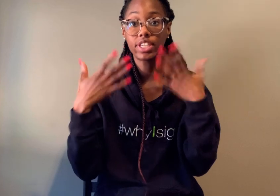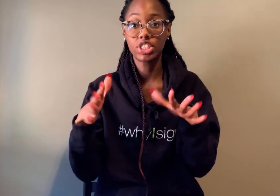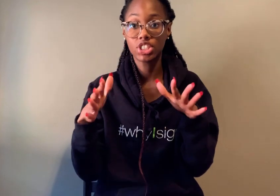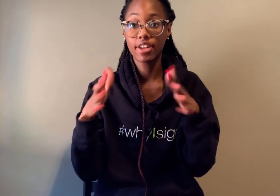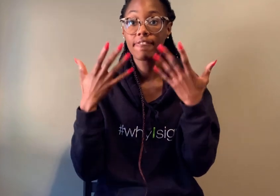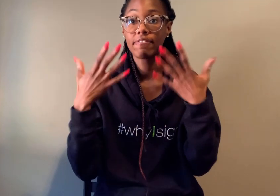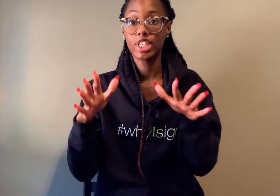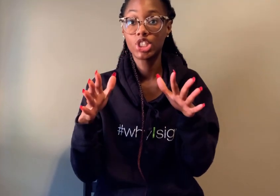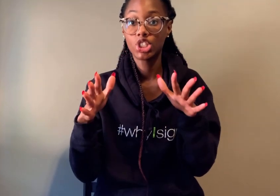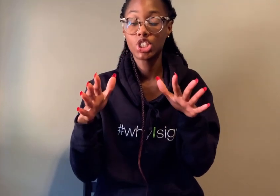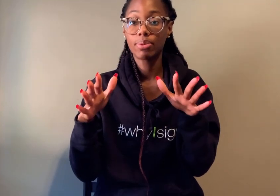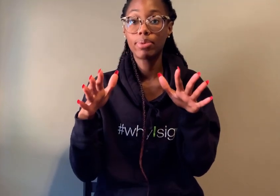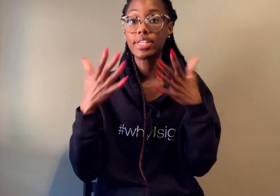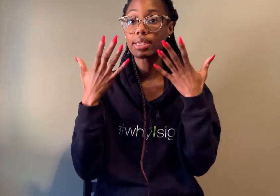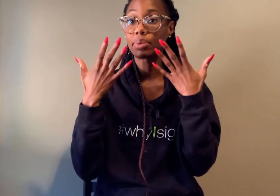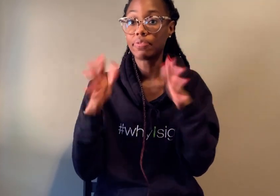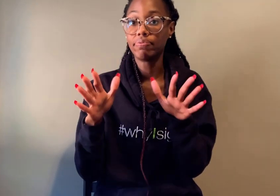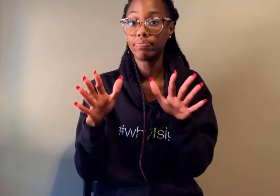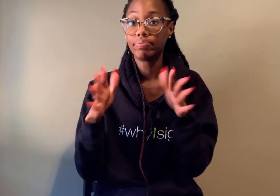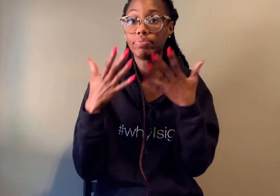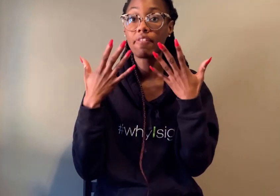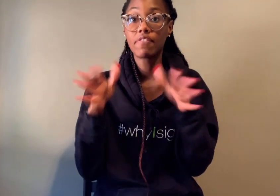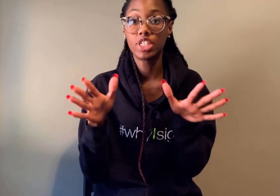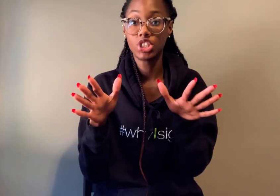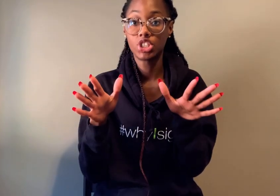finished. Pretty simple.